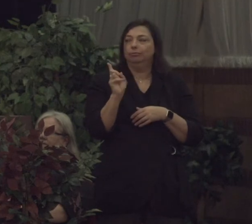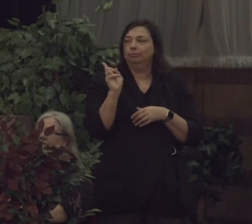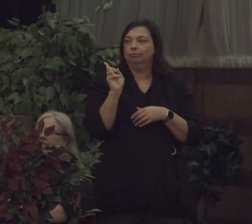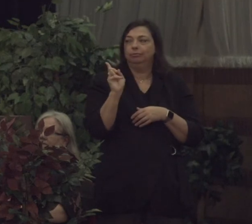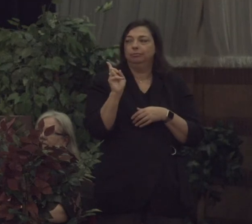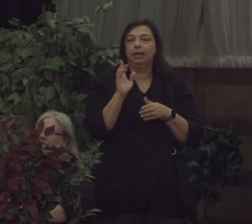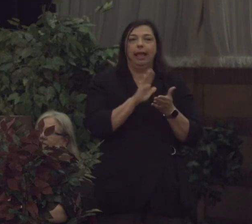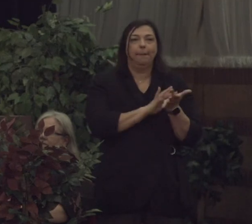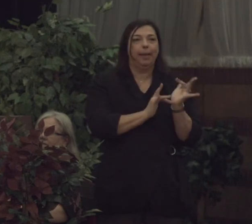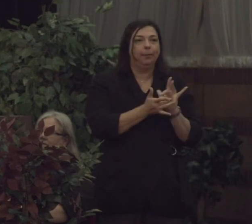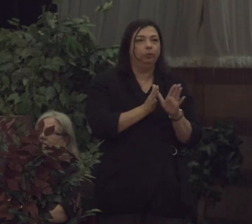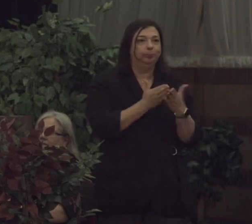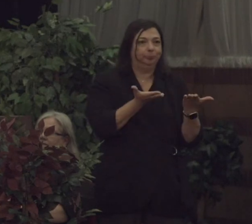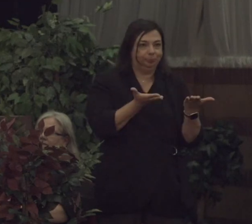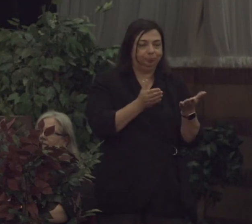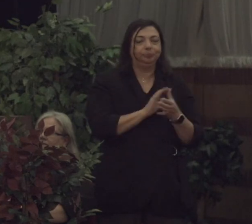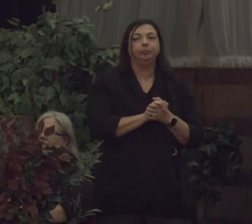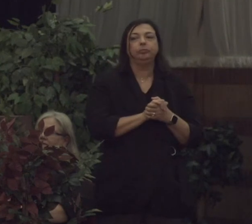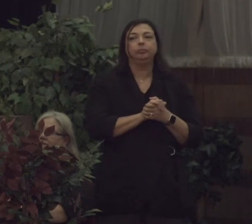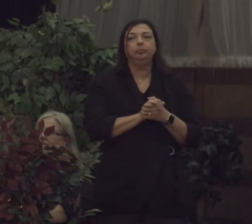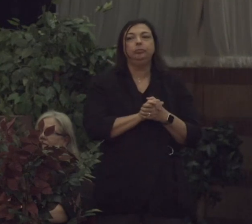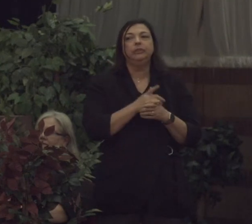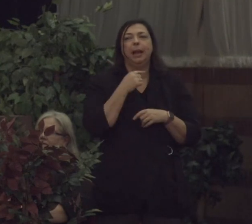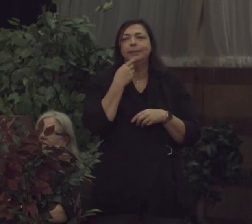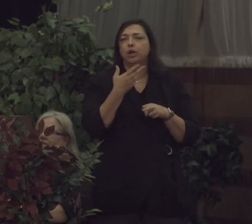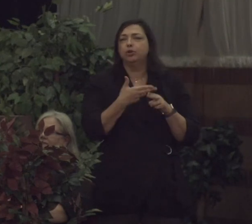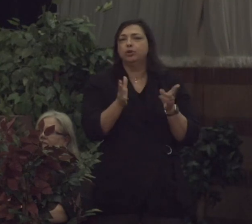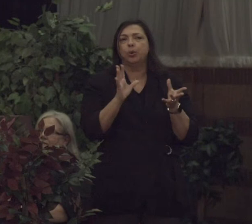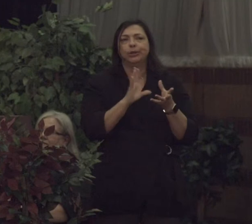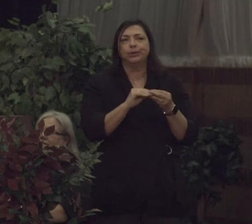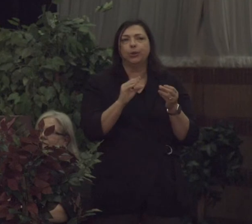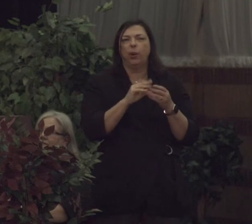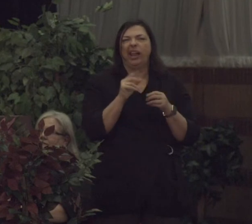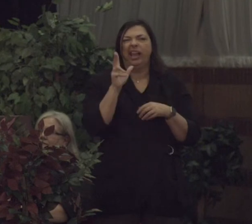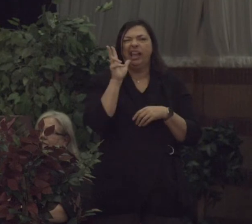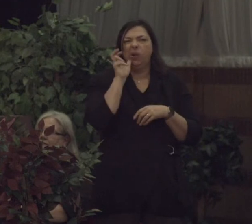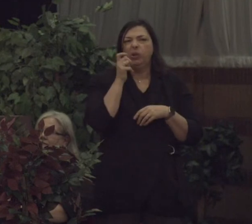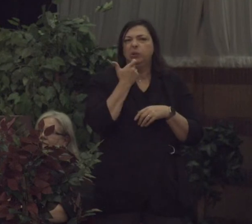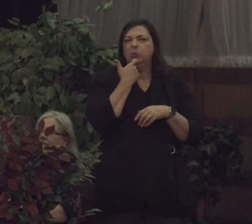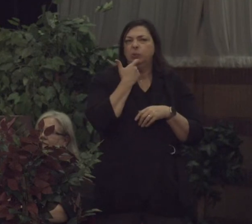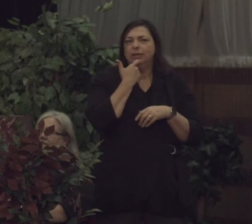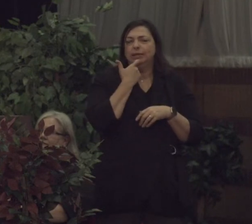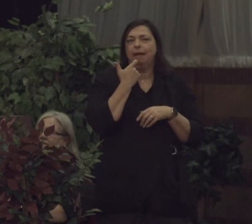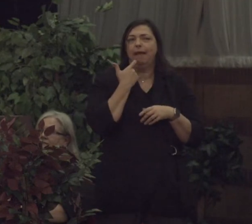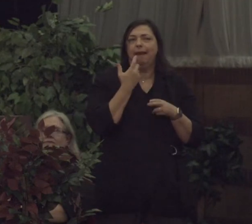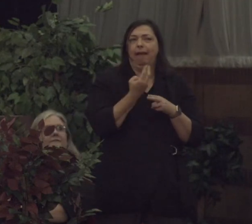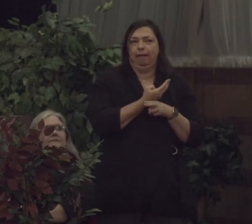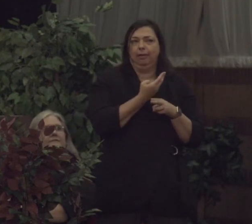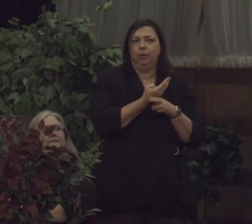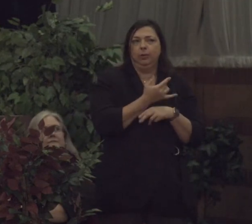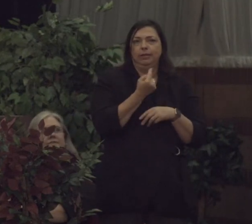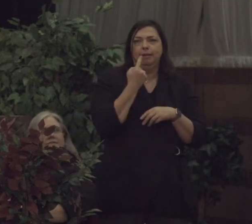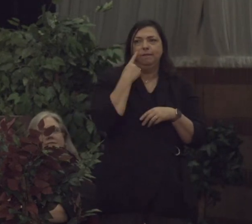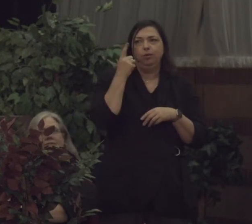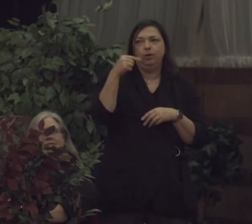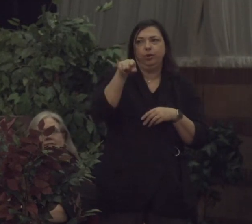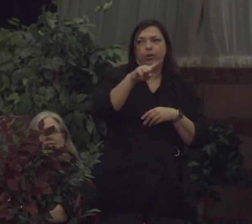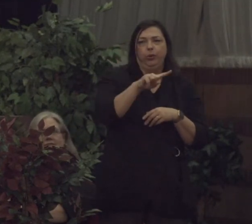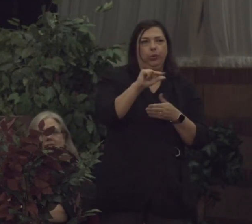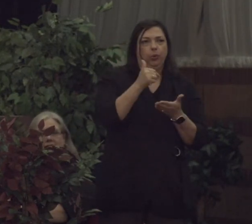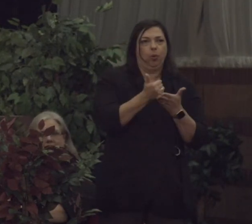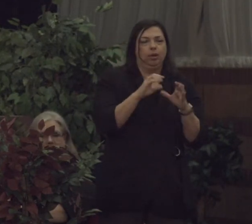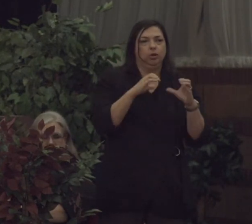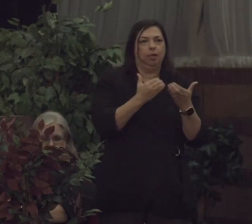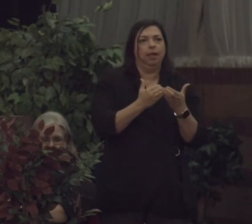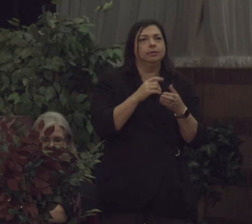and a Bible. So I'm going to tell you a short story that I heard recently and I've adapted it for you graduating class